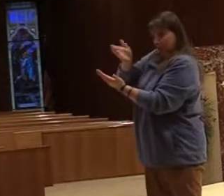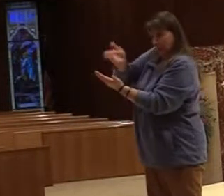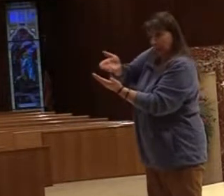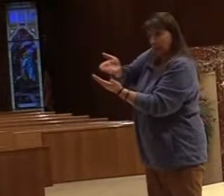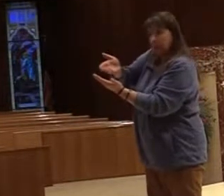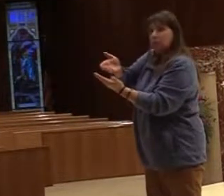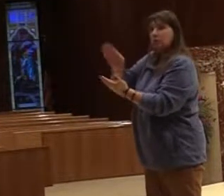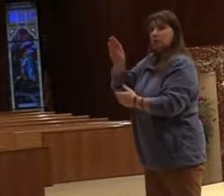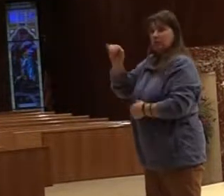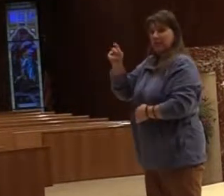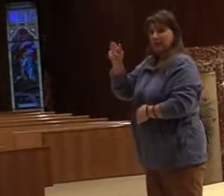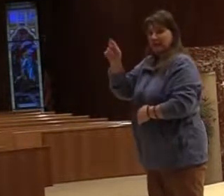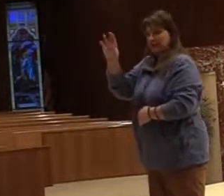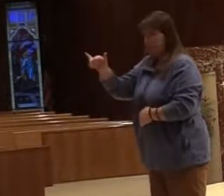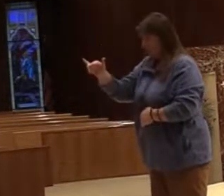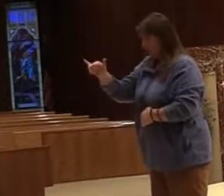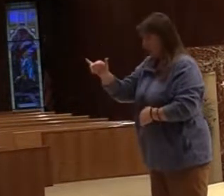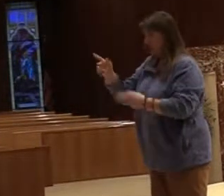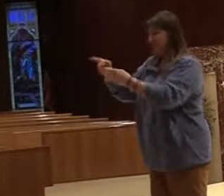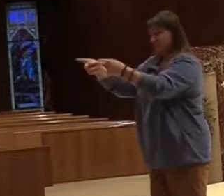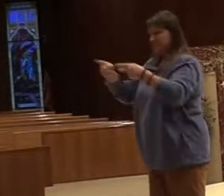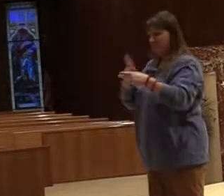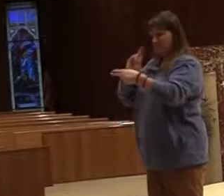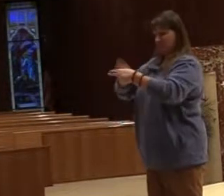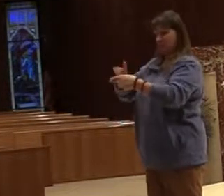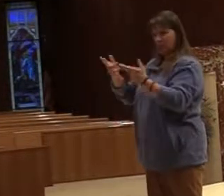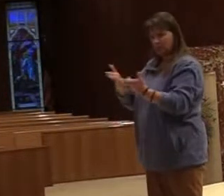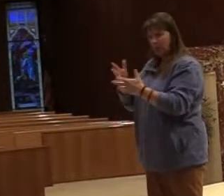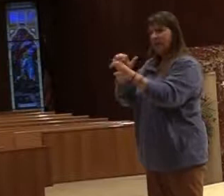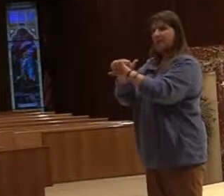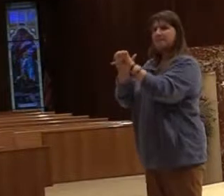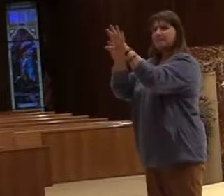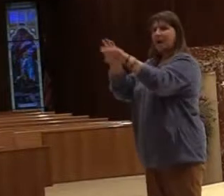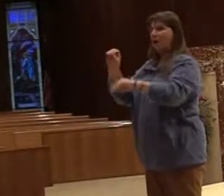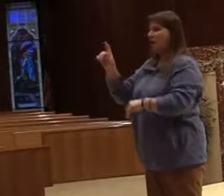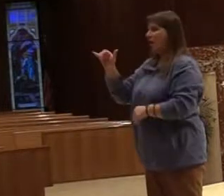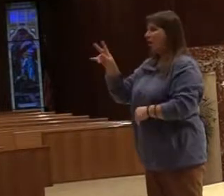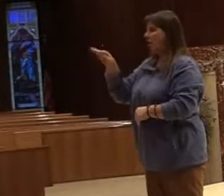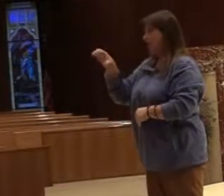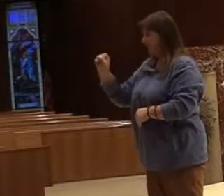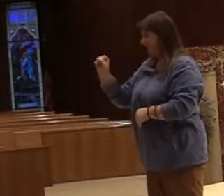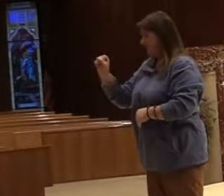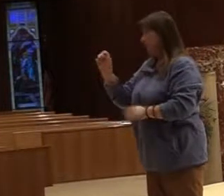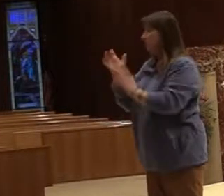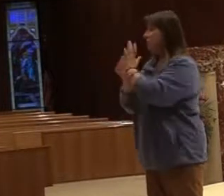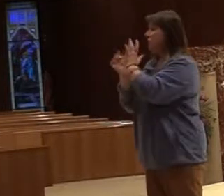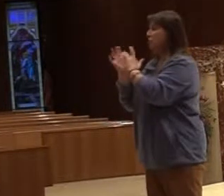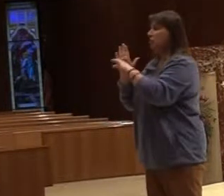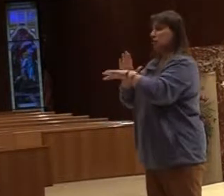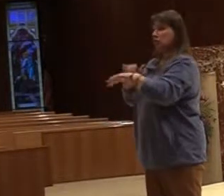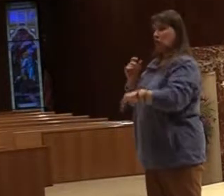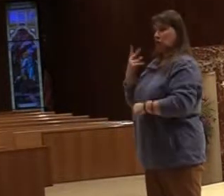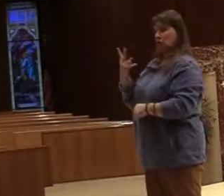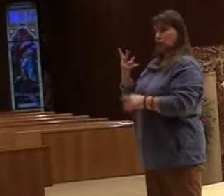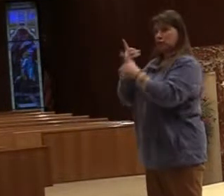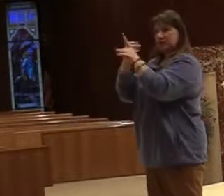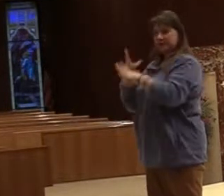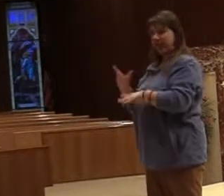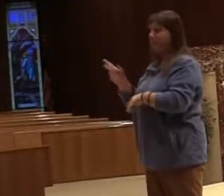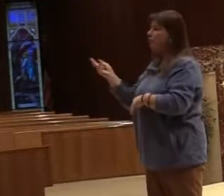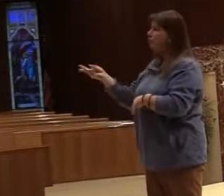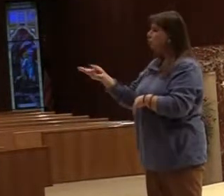and Bethany, at a place called the Mount of Olives, he sent two disciples. He said, go into the